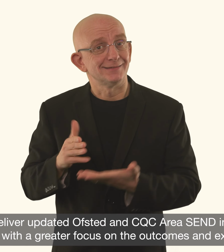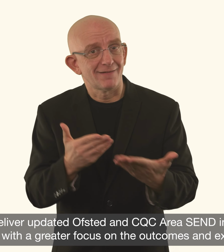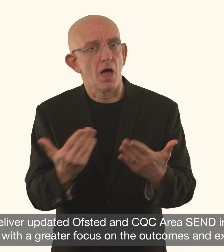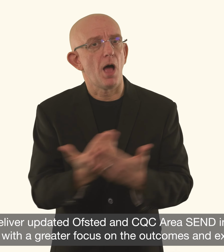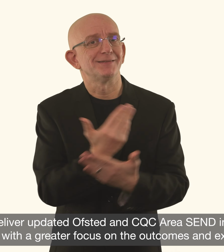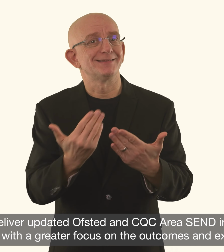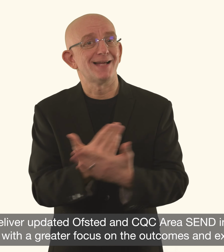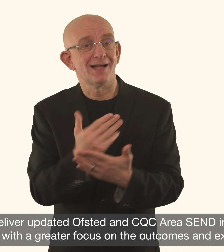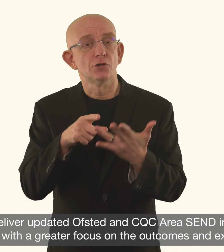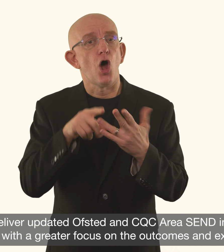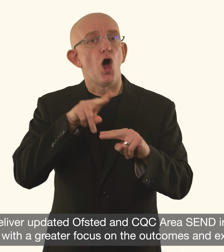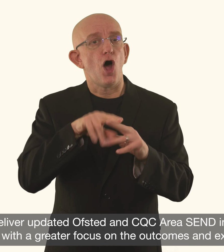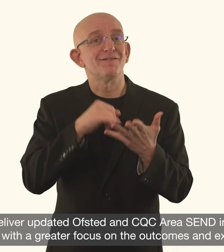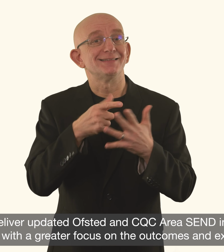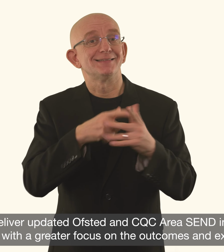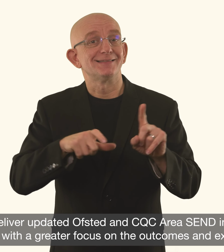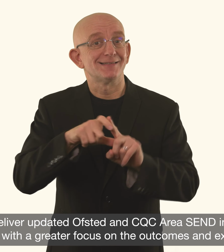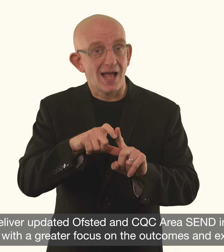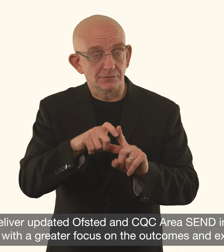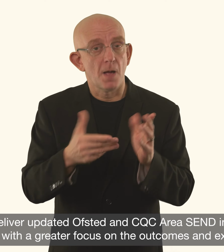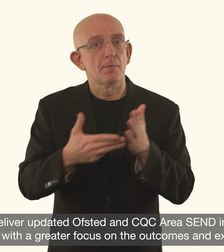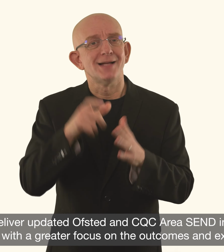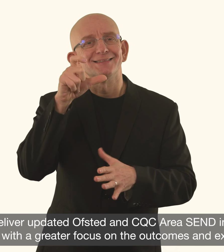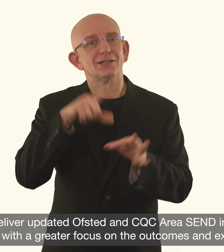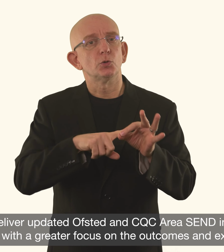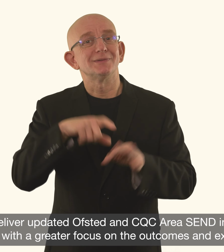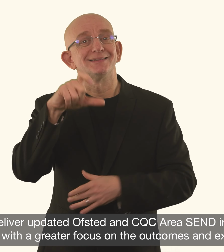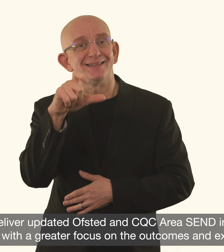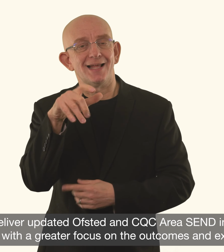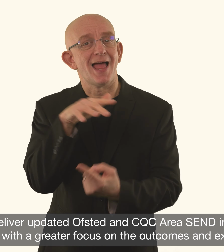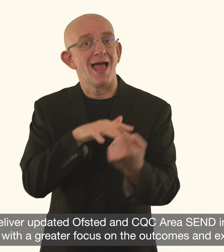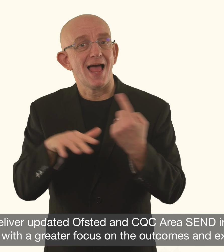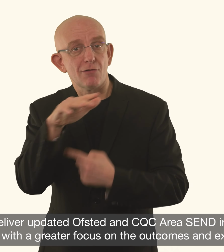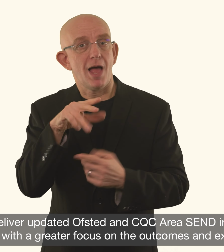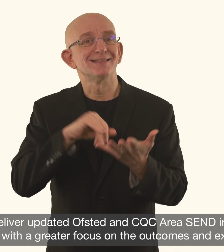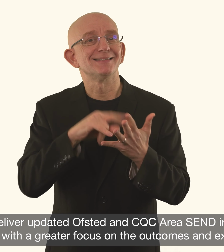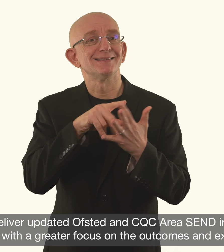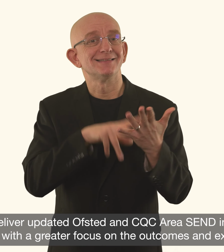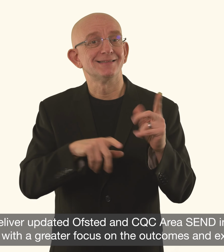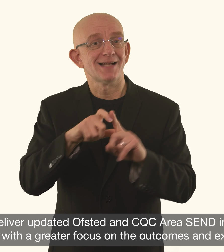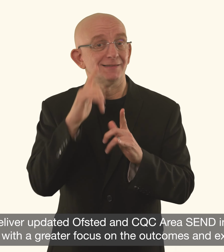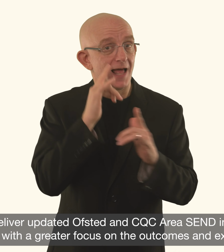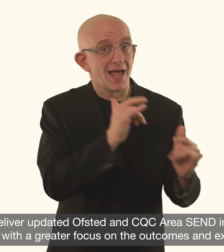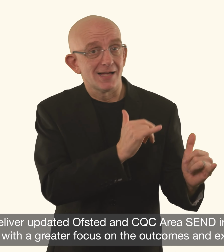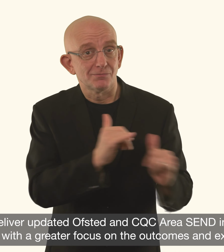2. We will deliver updated Ofsted and CQC area SEND inspections from 2023,